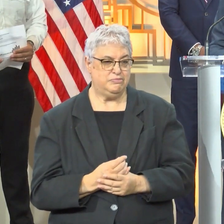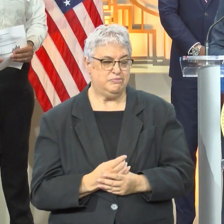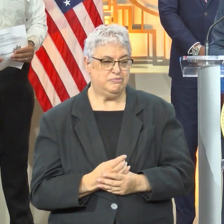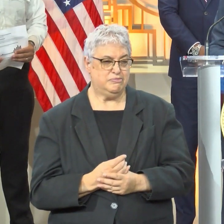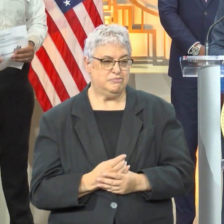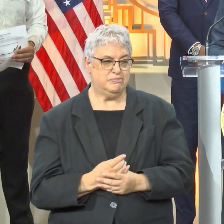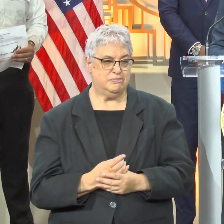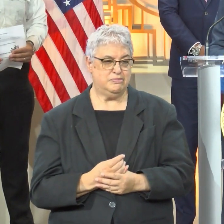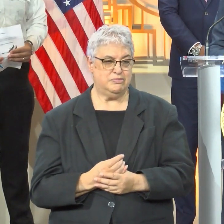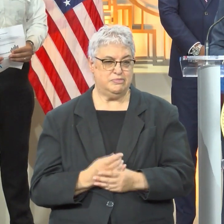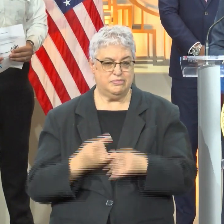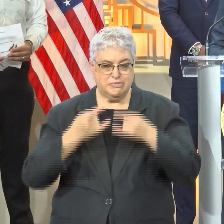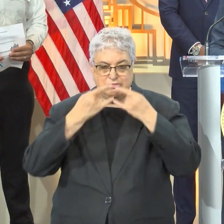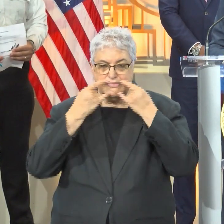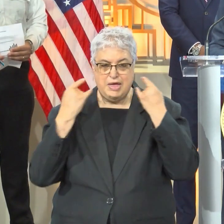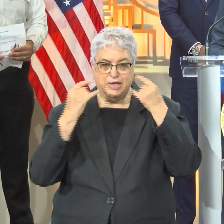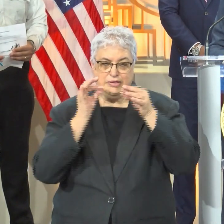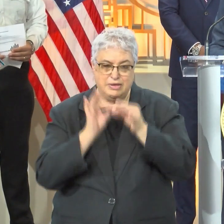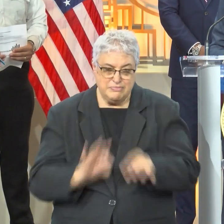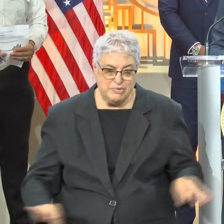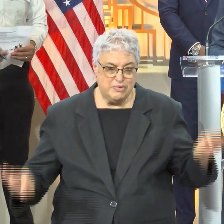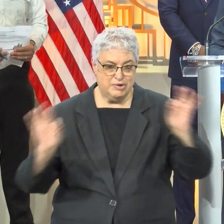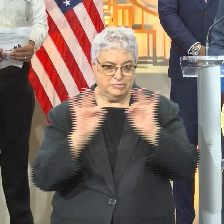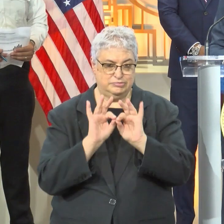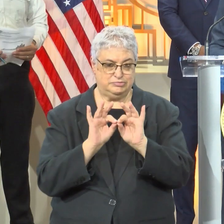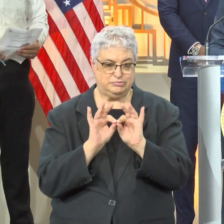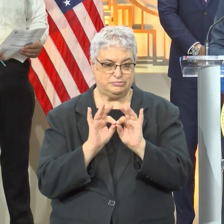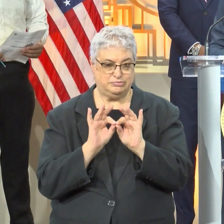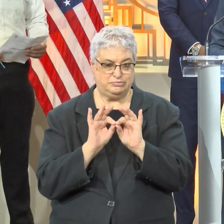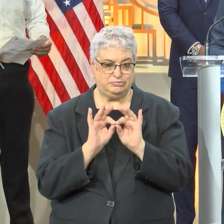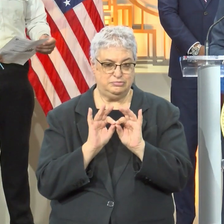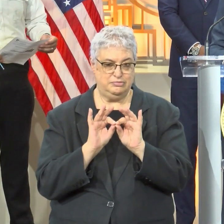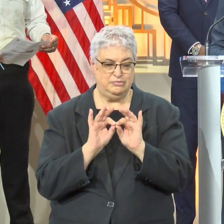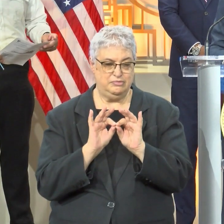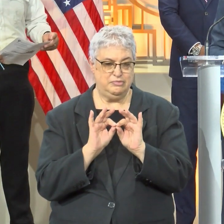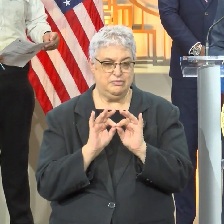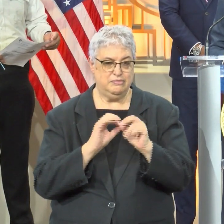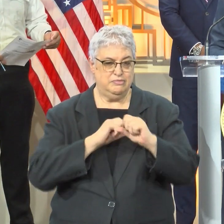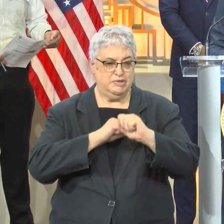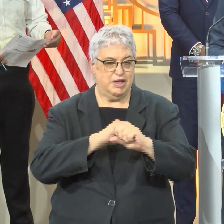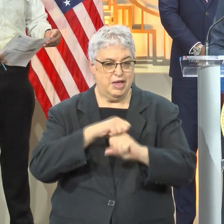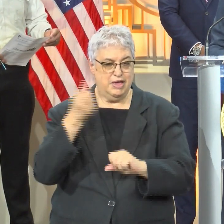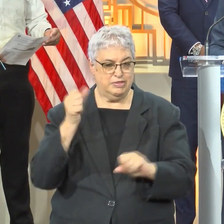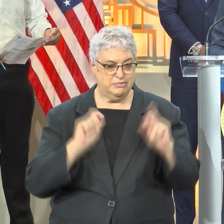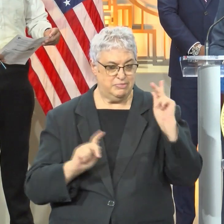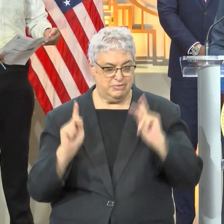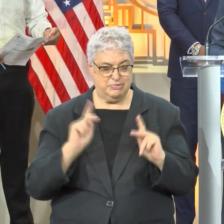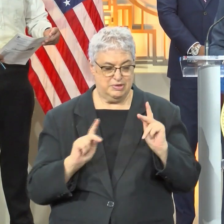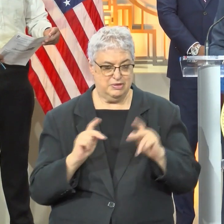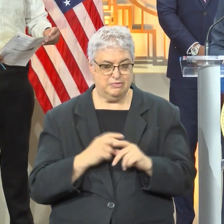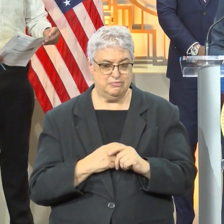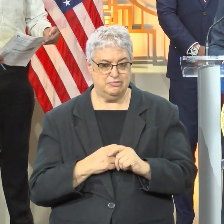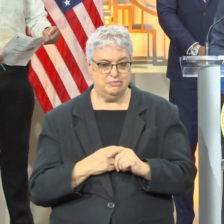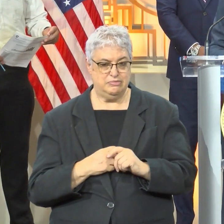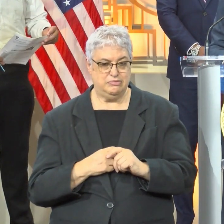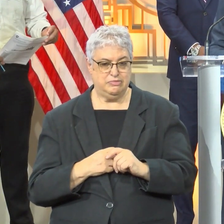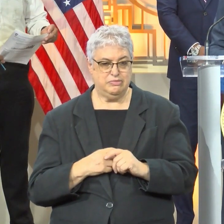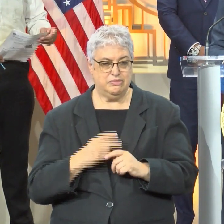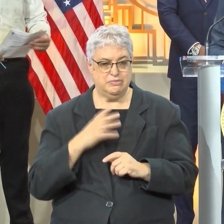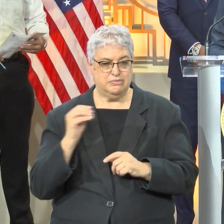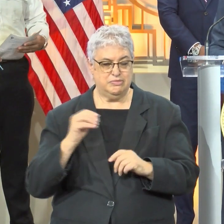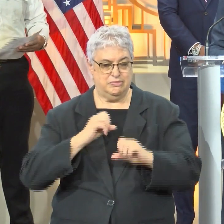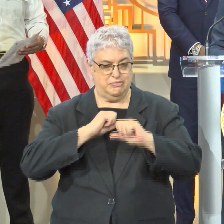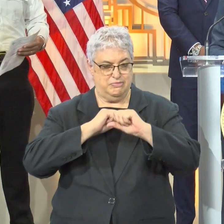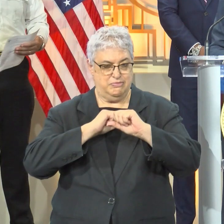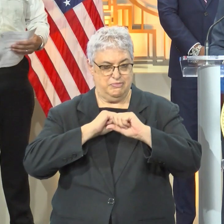encourage everyone to mask up. Please do that to protect others from you and